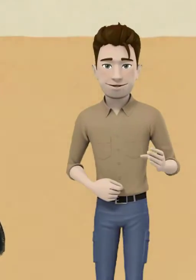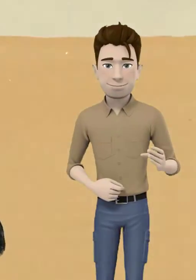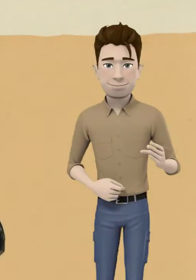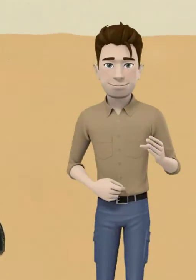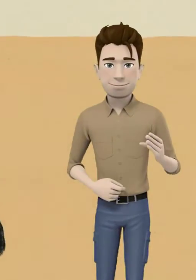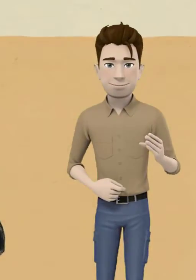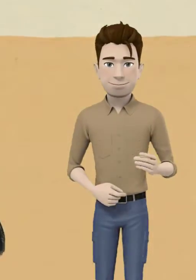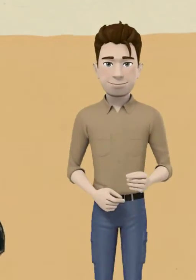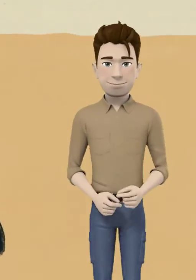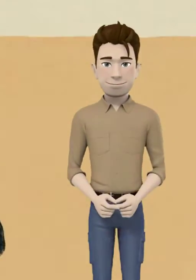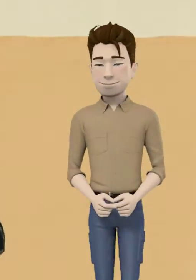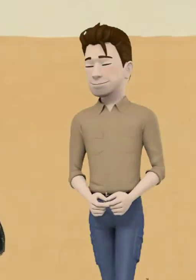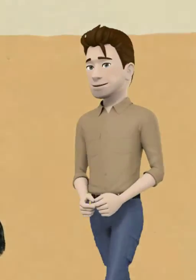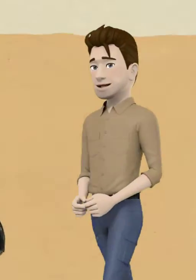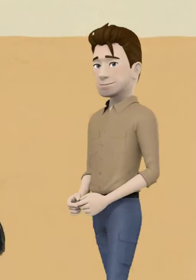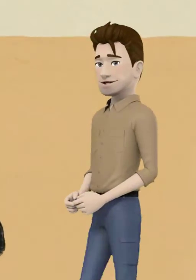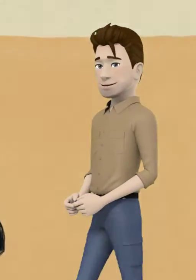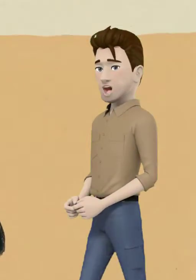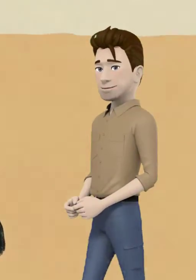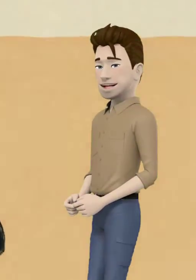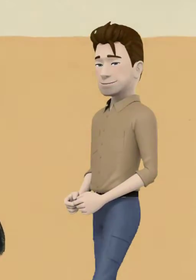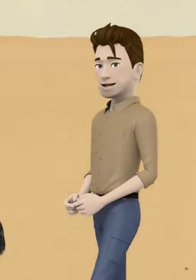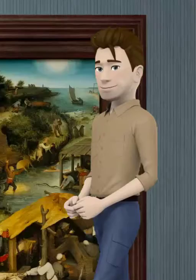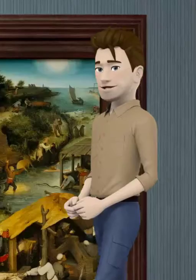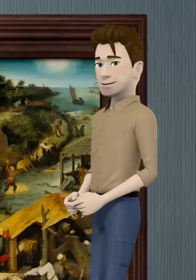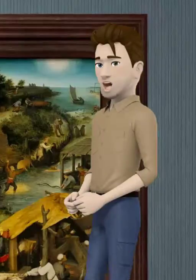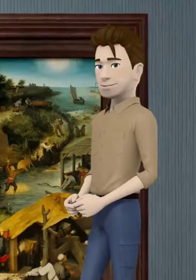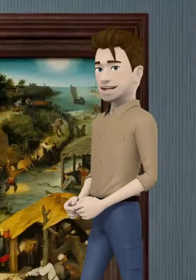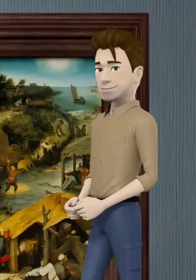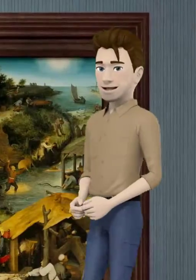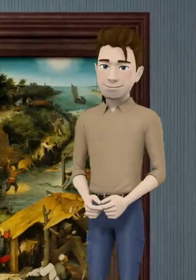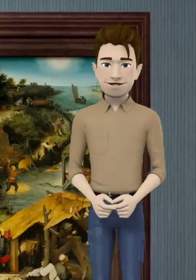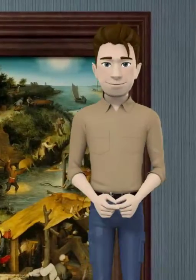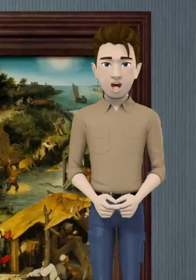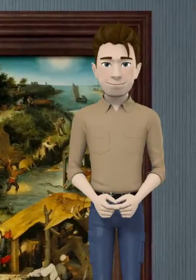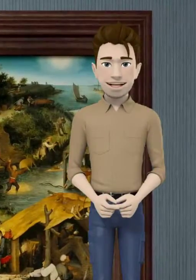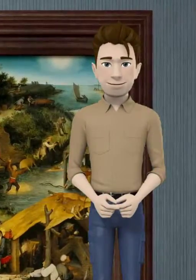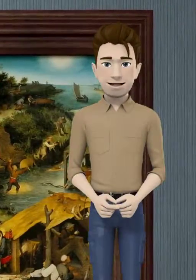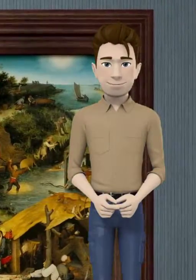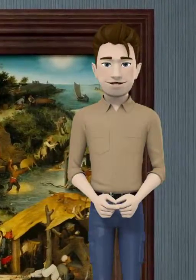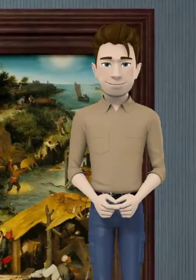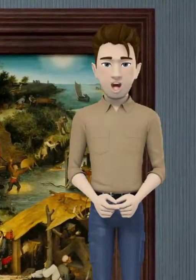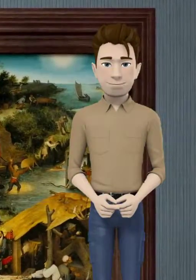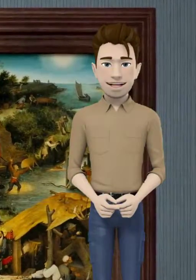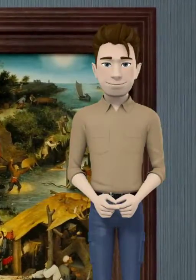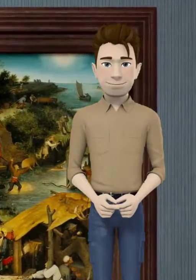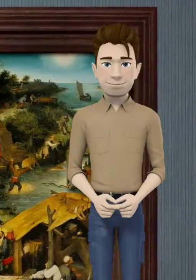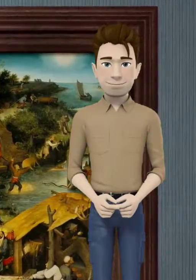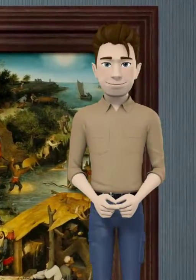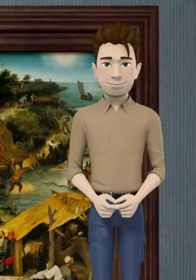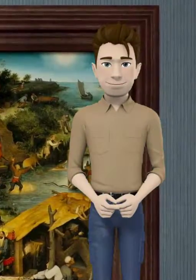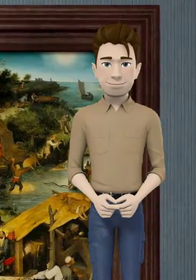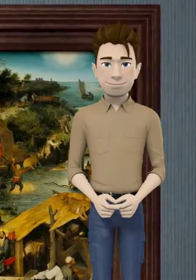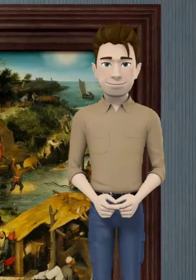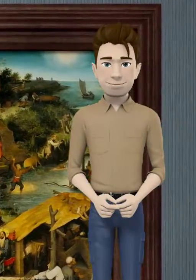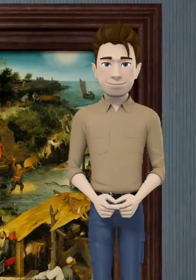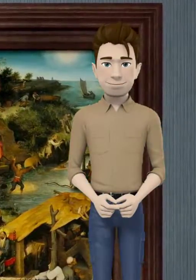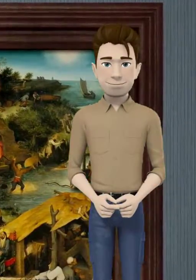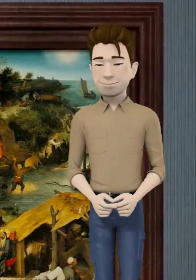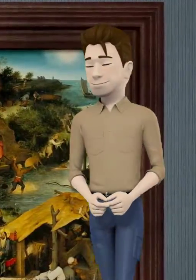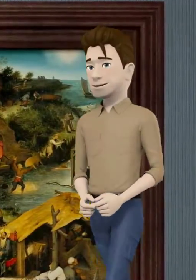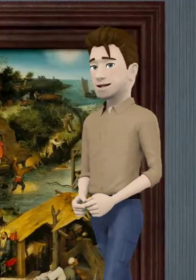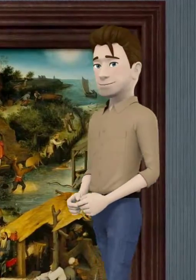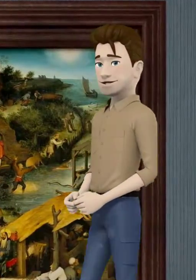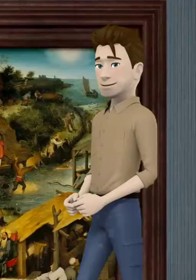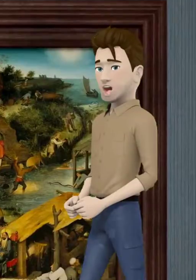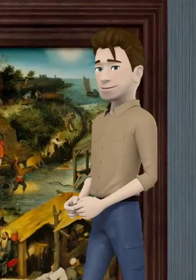uplifting message to be pulled from the work of Peter Bruegel. His central work, The Dutch Proverbs, presents a comically disenchanted view